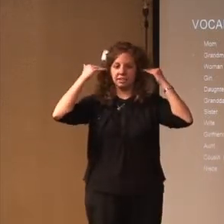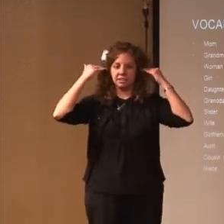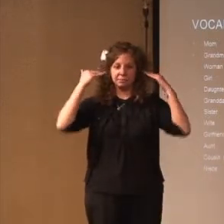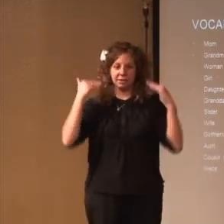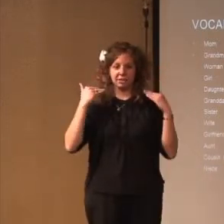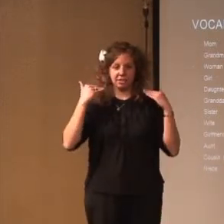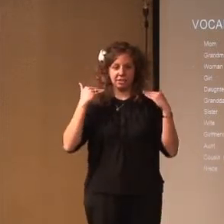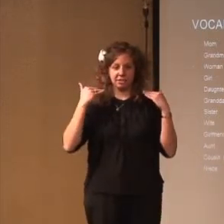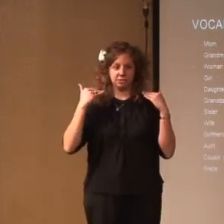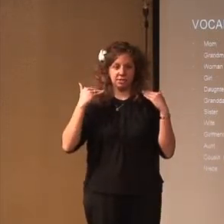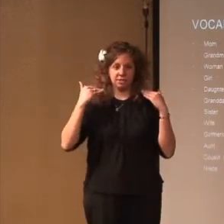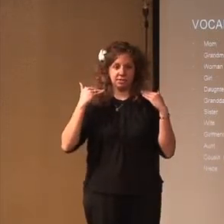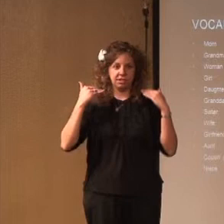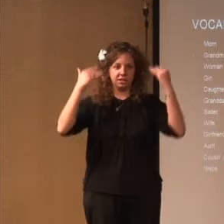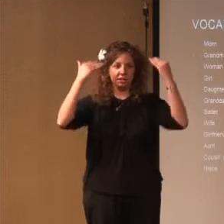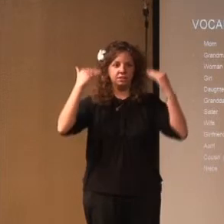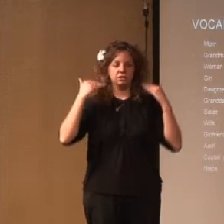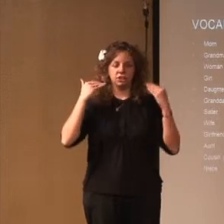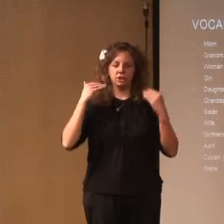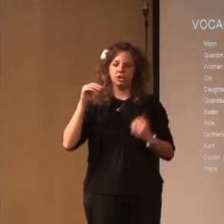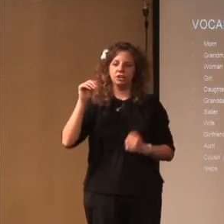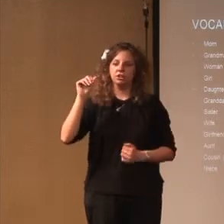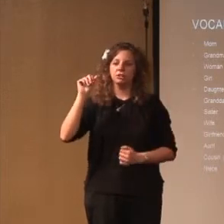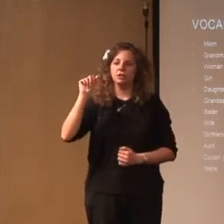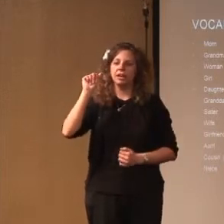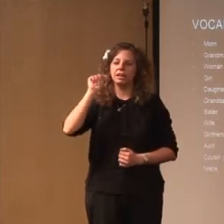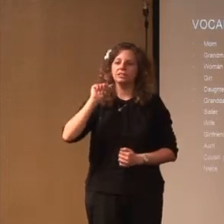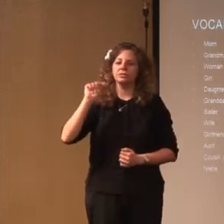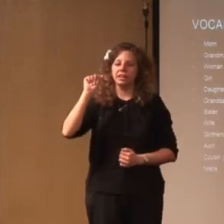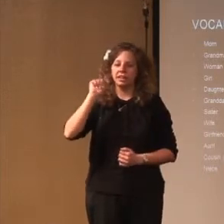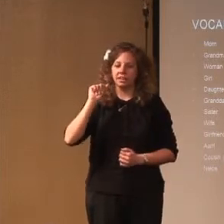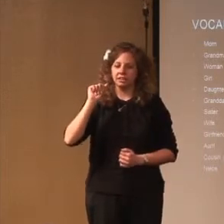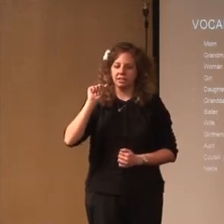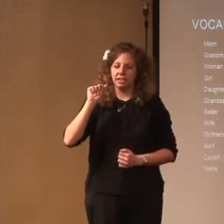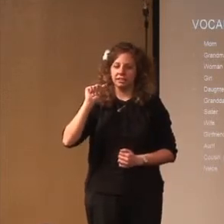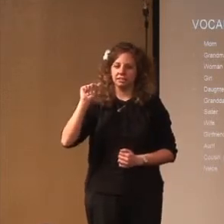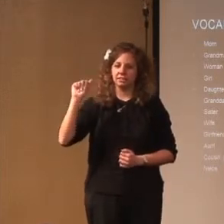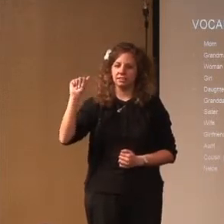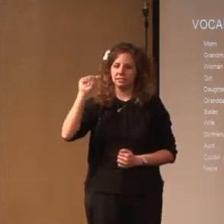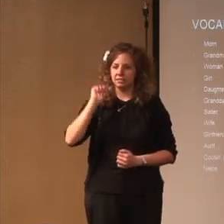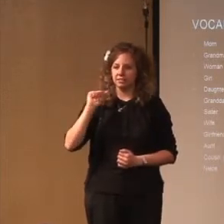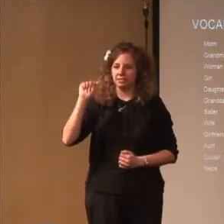everything from here down is going to be the girl. So aunt is right here. Aunt. Aunt.